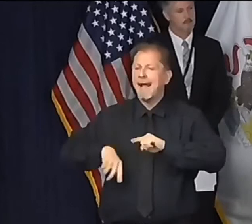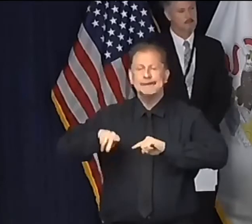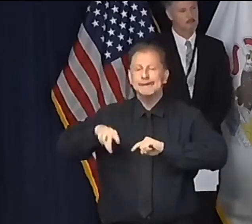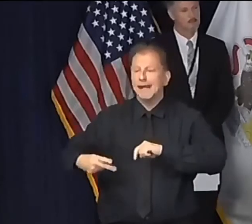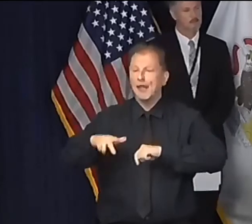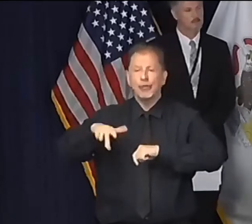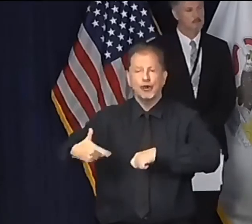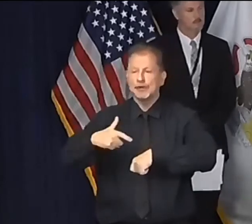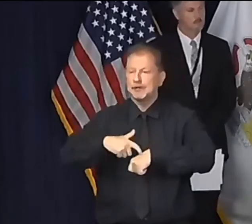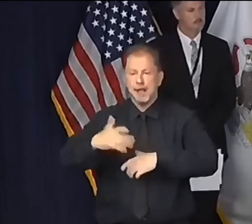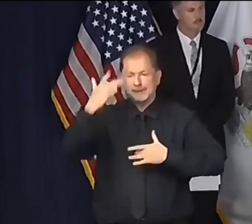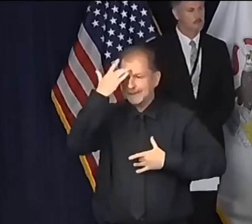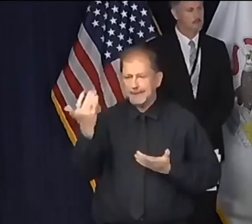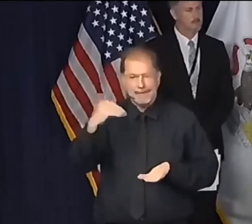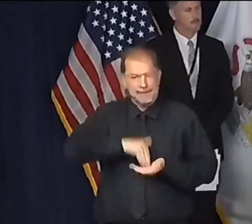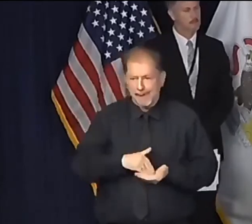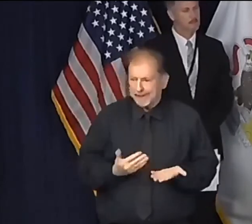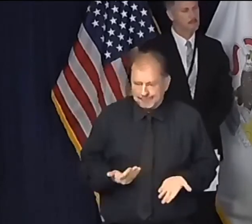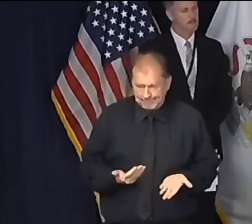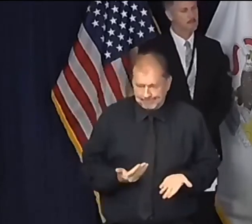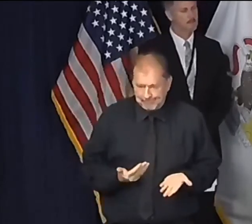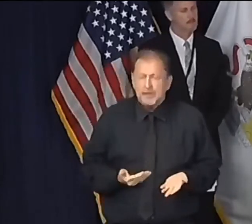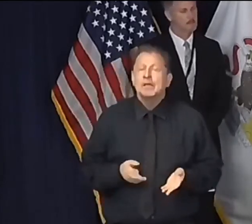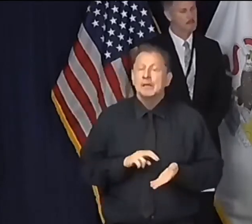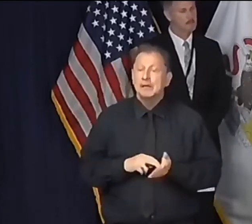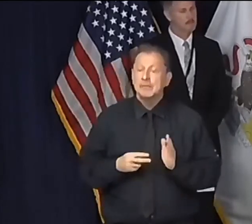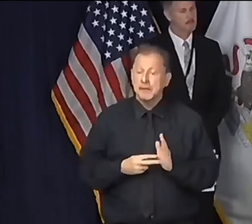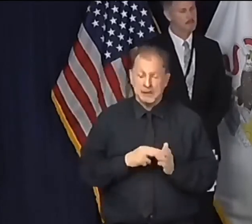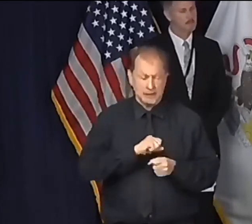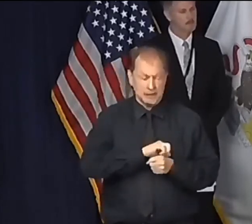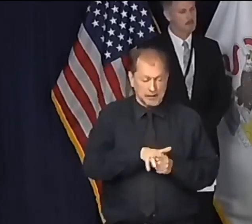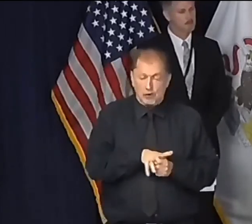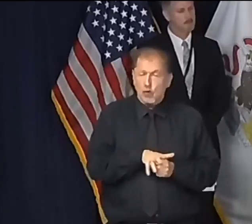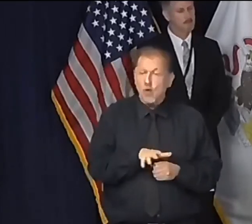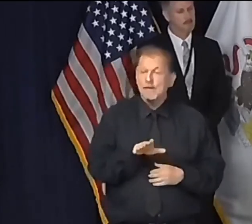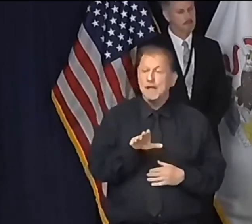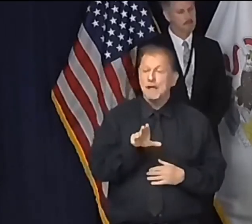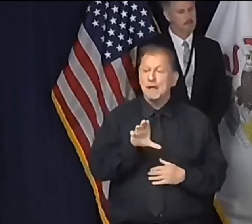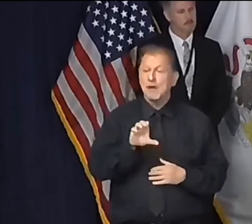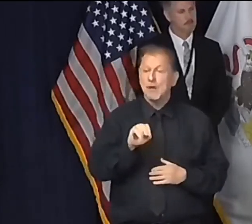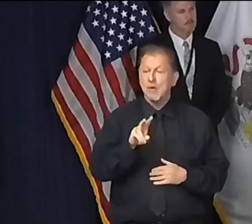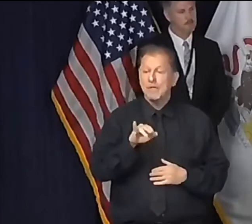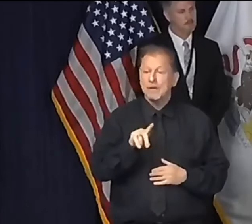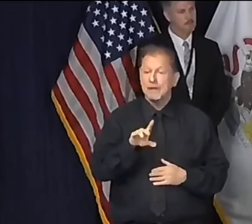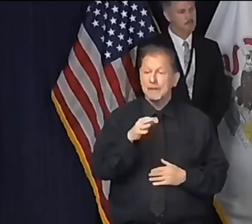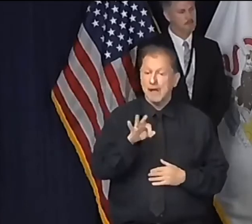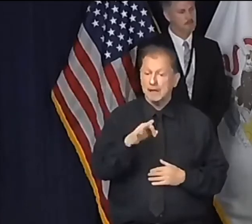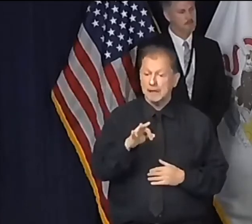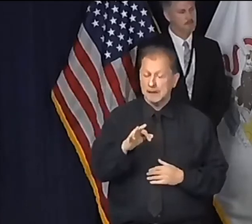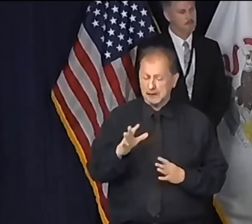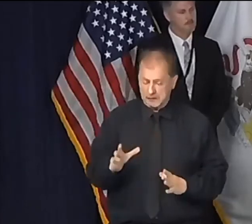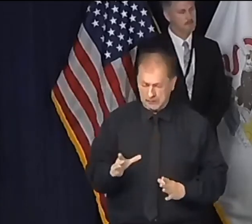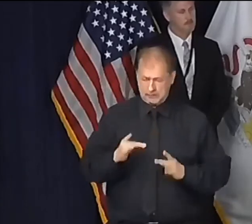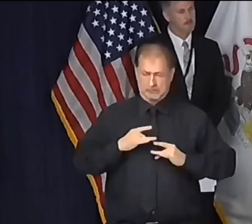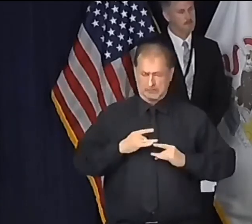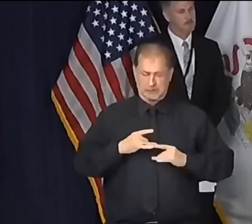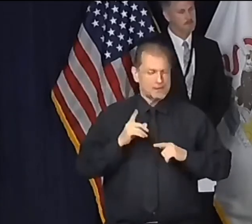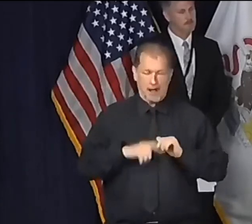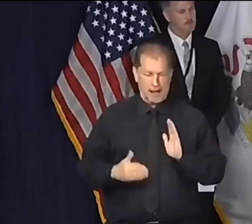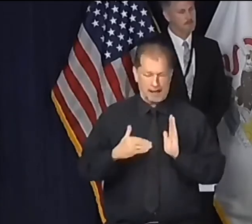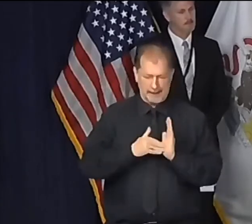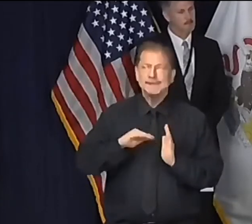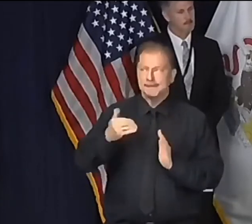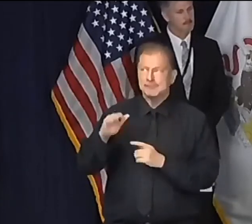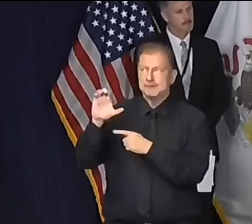mutates or there's some other development of it, COVID-19, once you've had it, you cannot get it again. That's the acknowledgement I think that the CDC